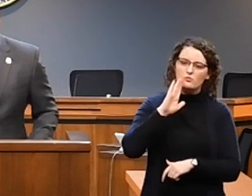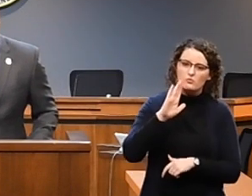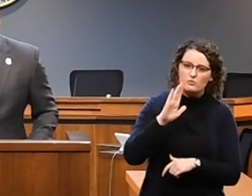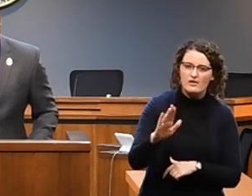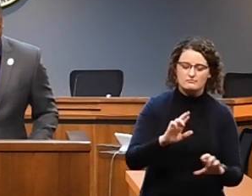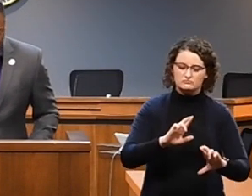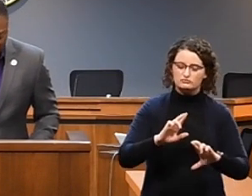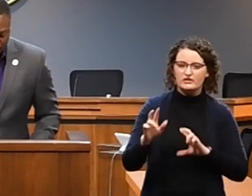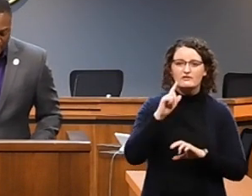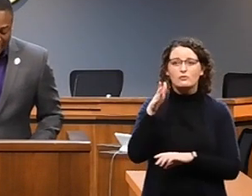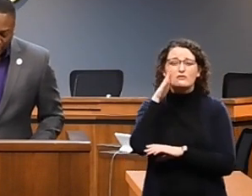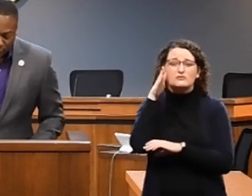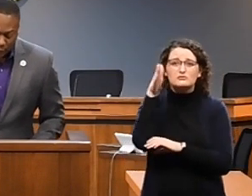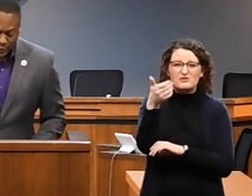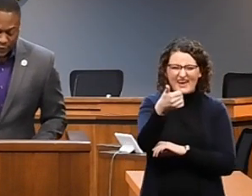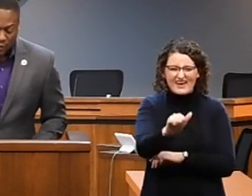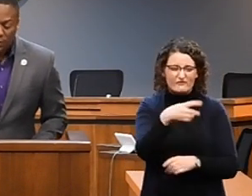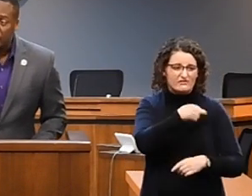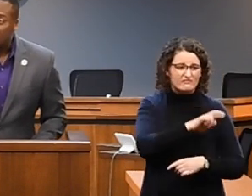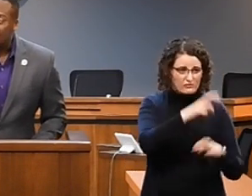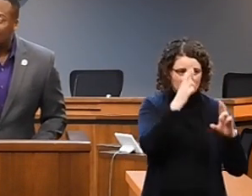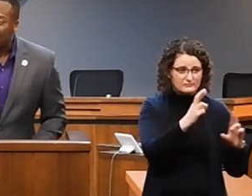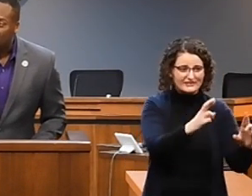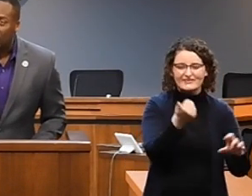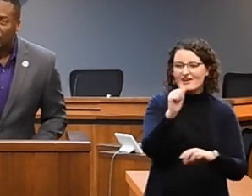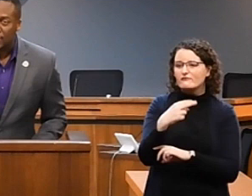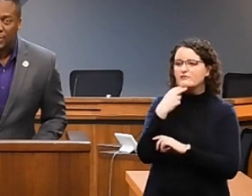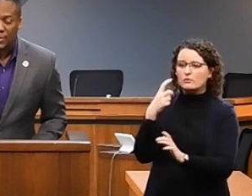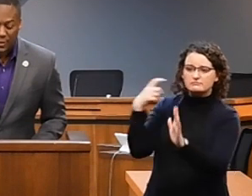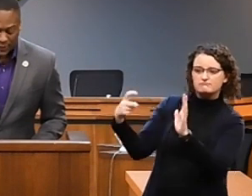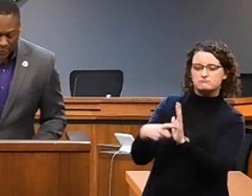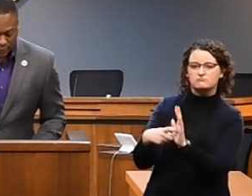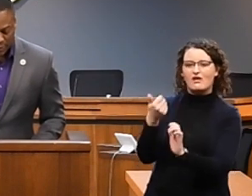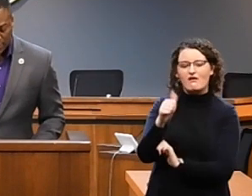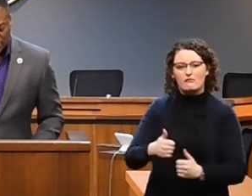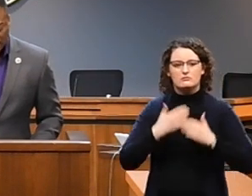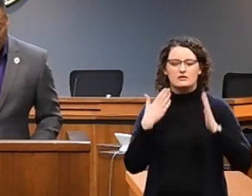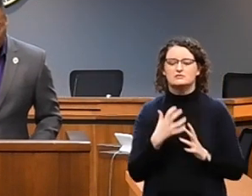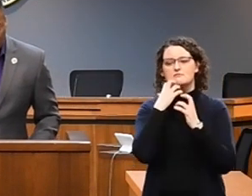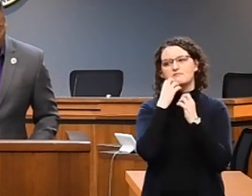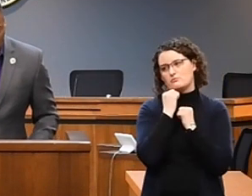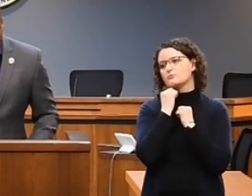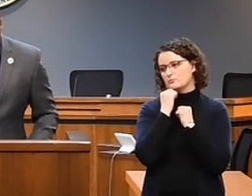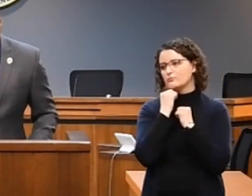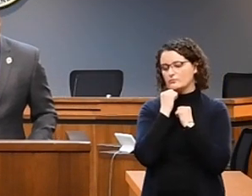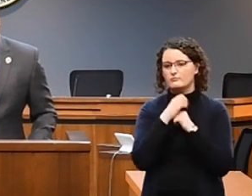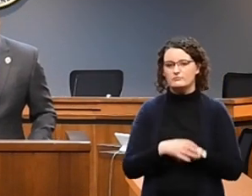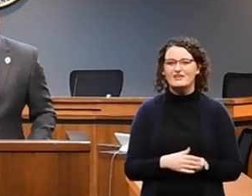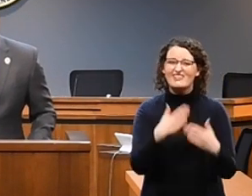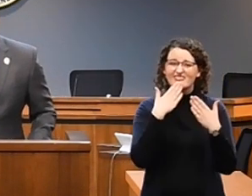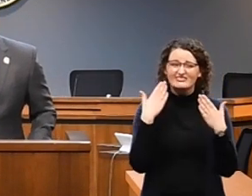every faith is respected, every voice is heard, and every resident is valued. Thank you, and